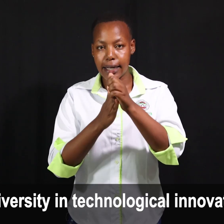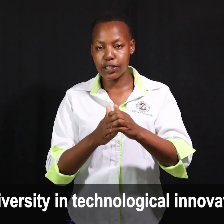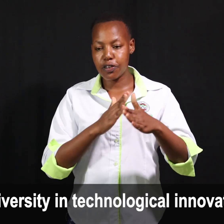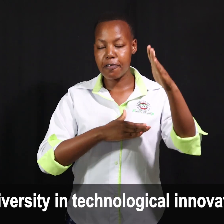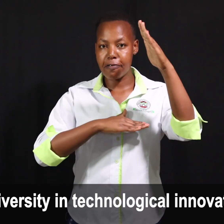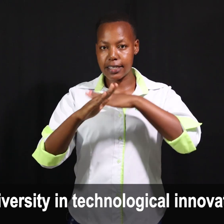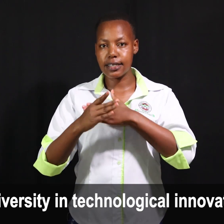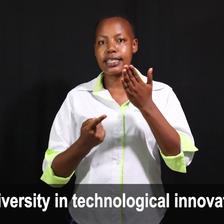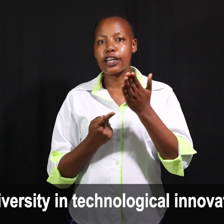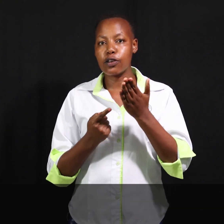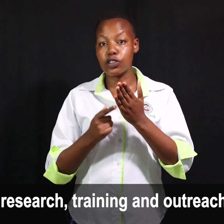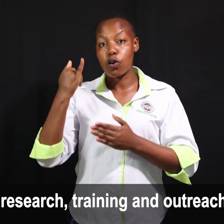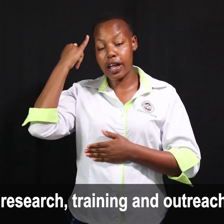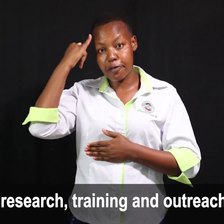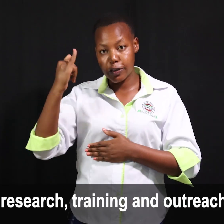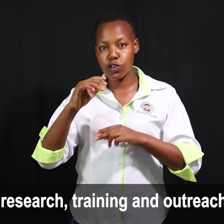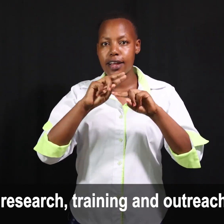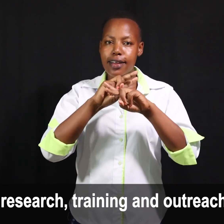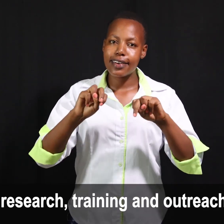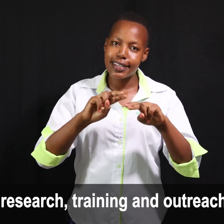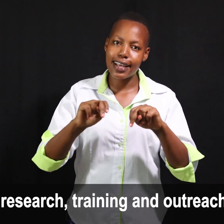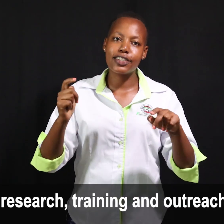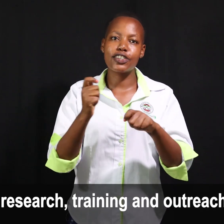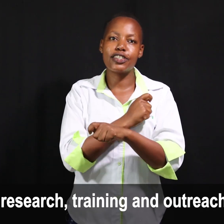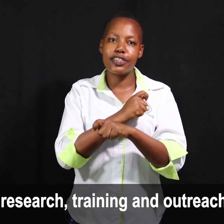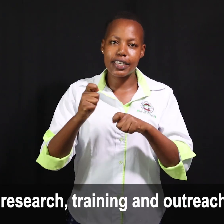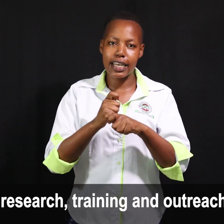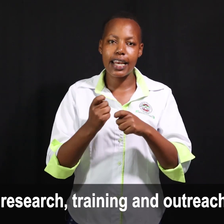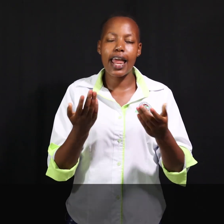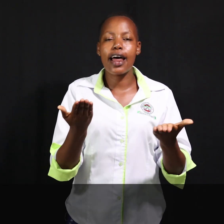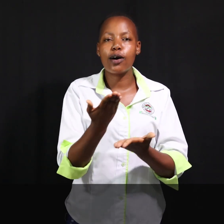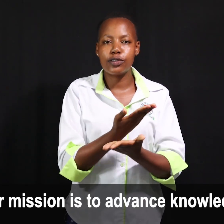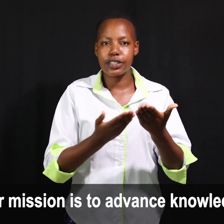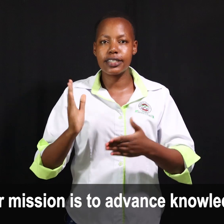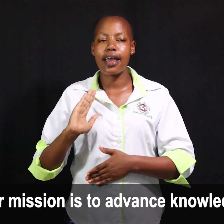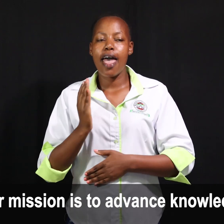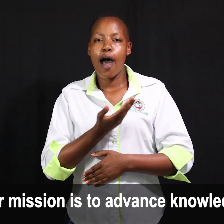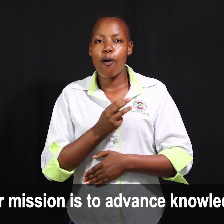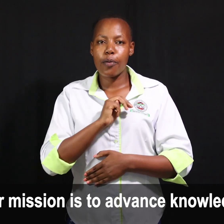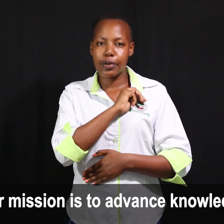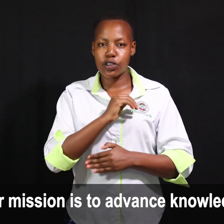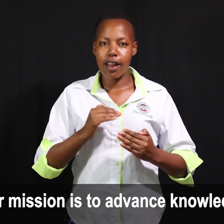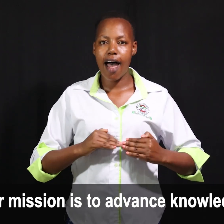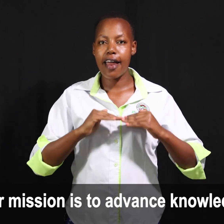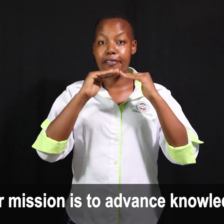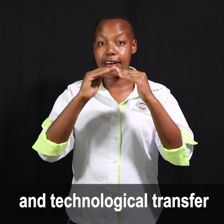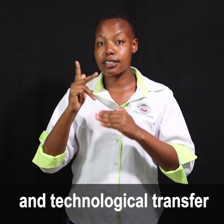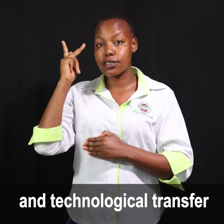technological innovation, research, training, and outreach. Our mission is to advance knowledge and